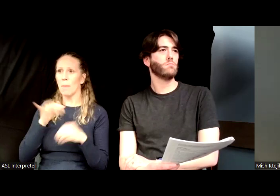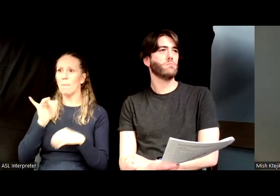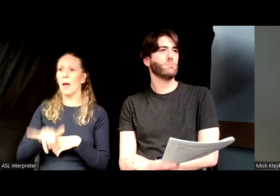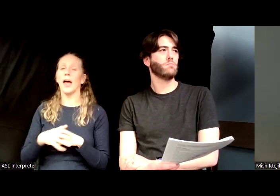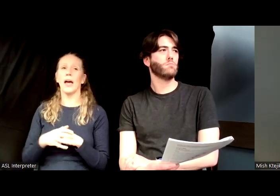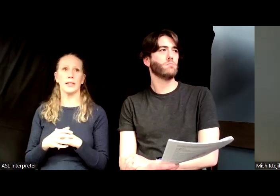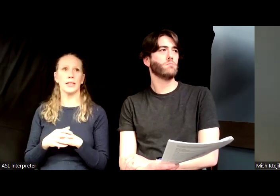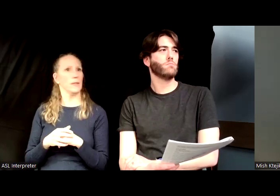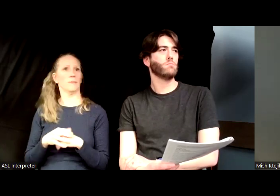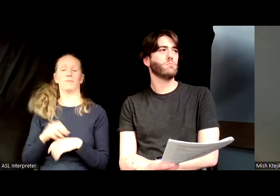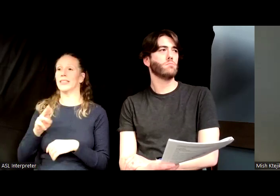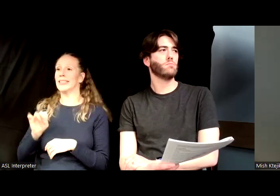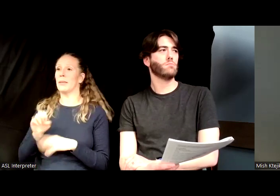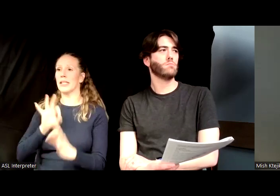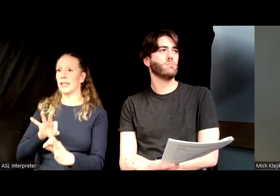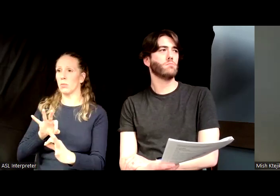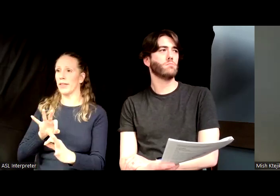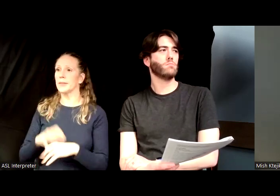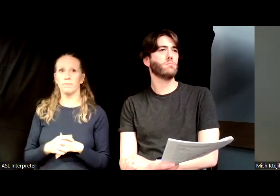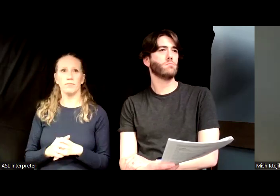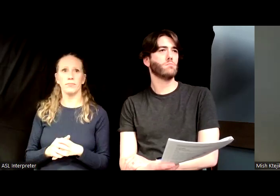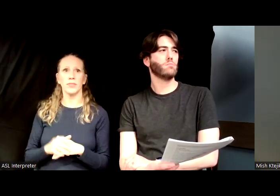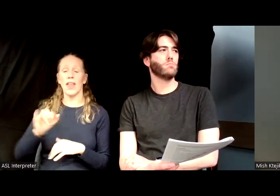got it perfect. Sorry, that was the way back.